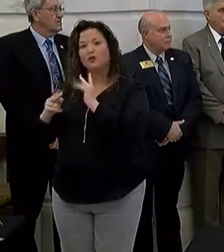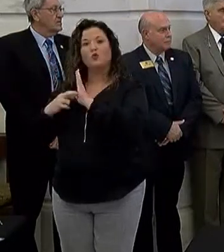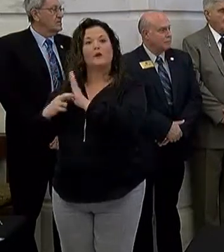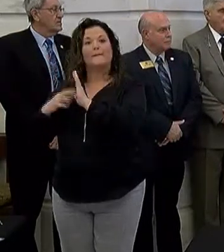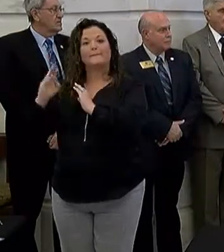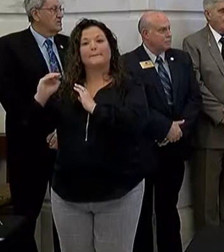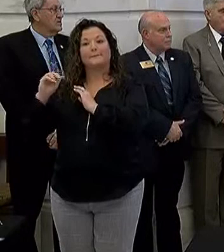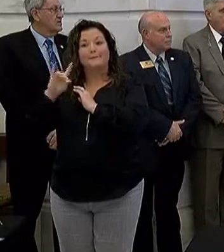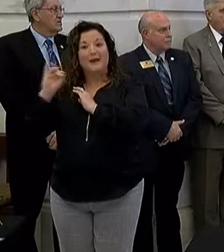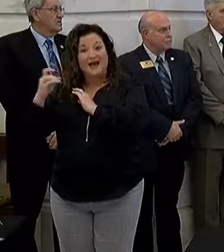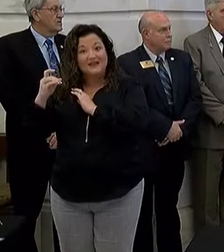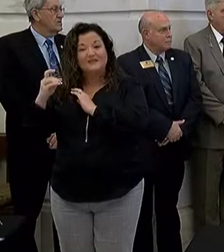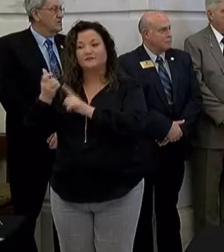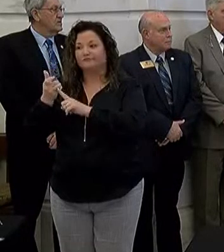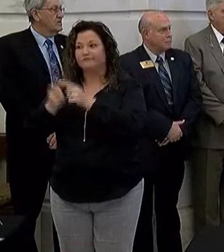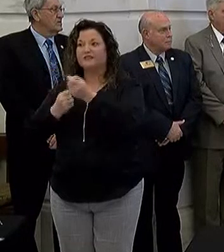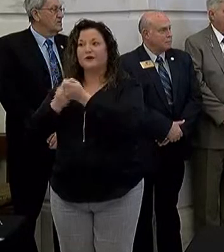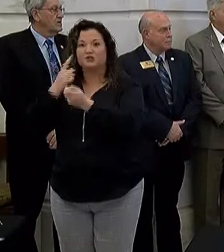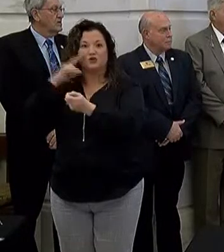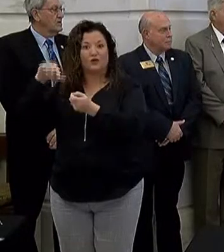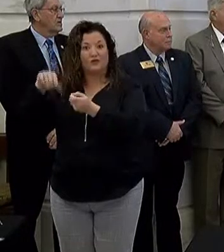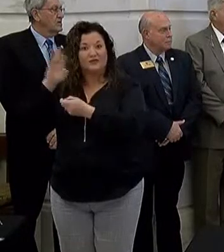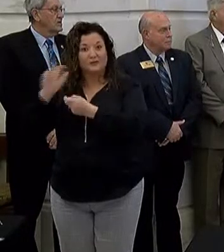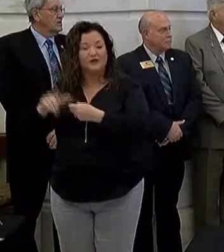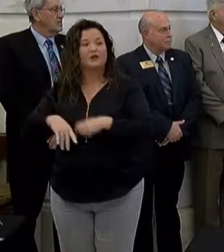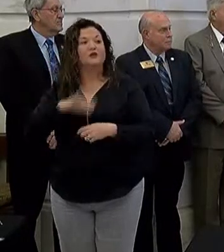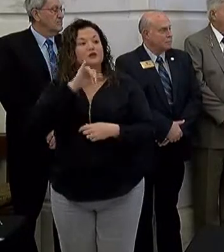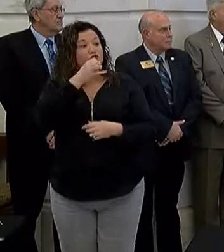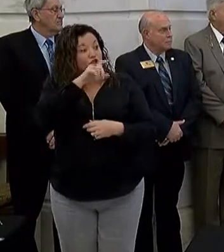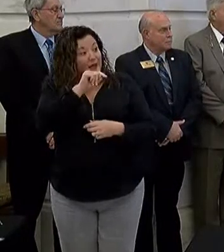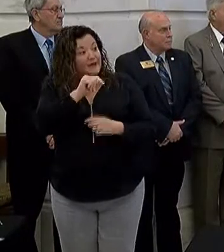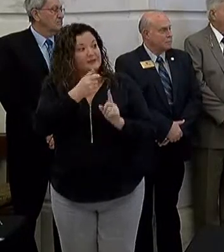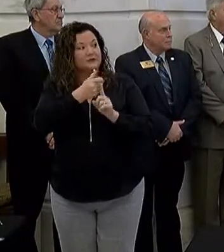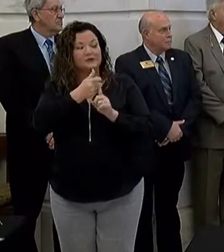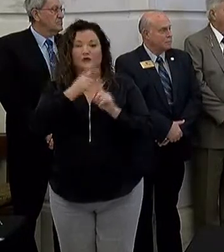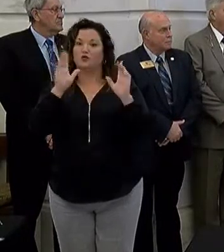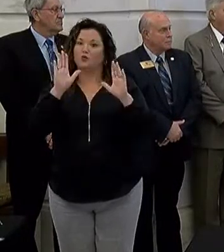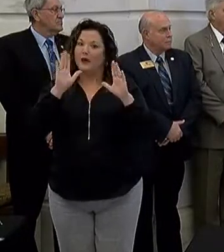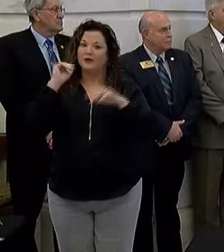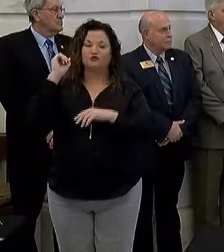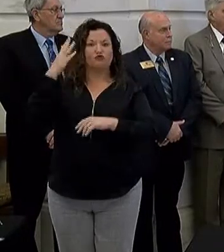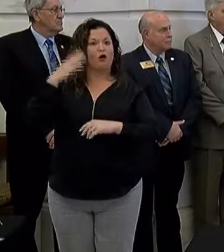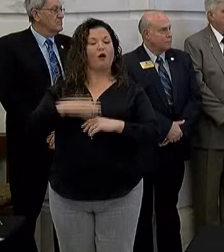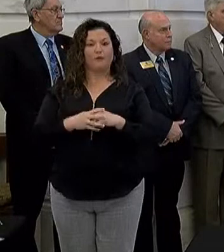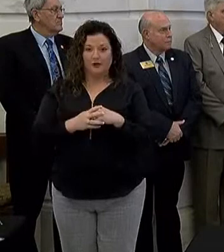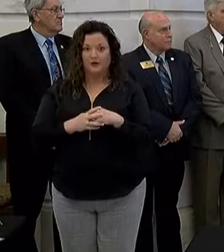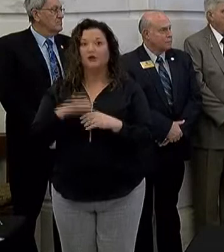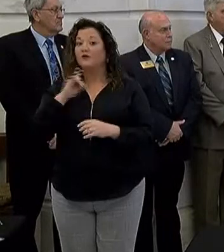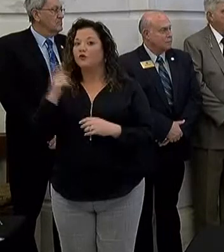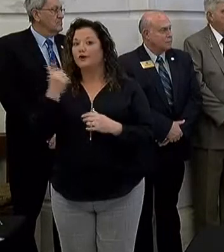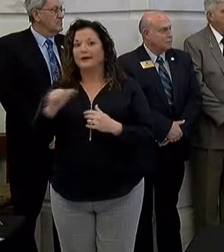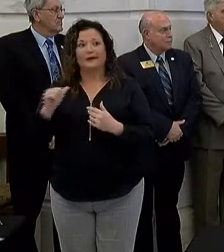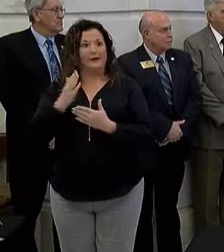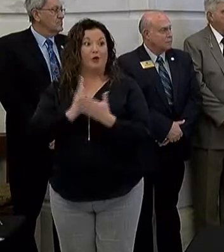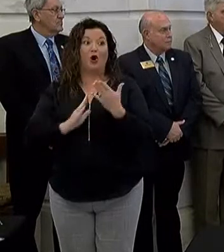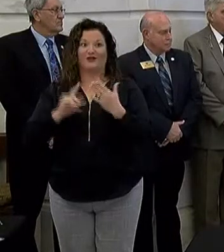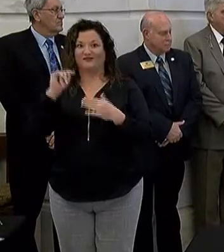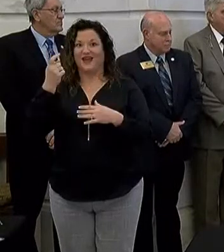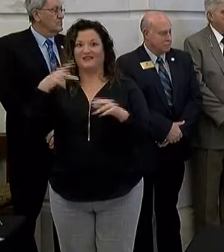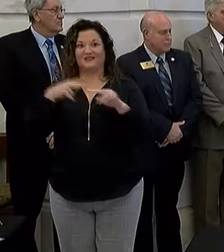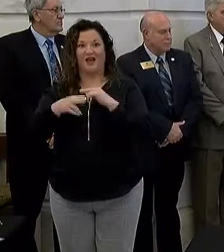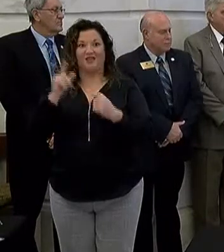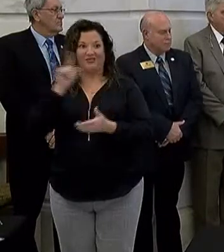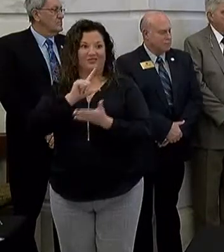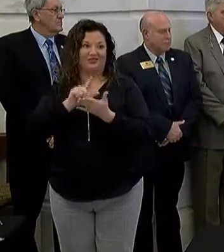Maddox, who sponsored the bill, Representative Jett, who has done a great job on any piece of tax-cutting legislation